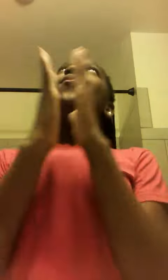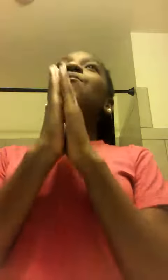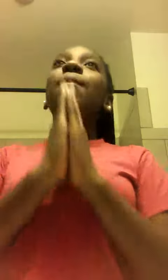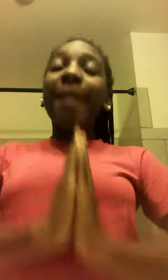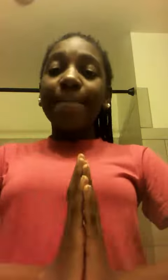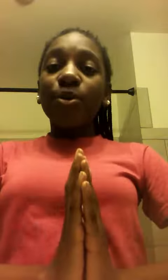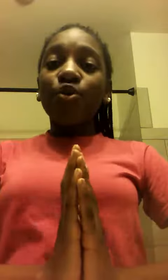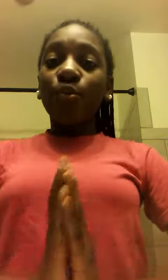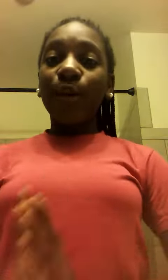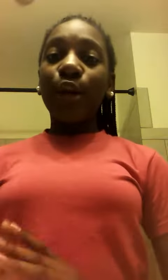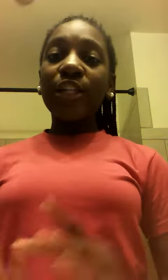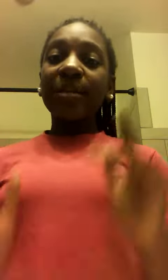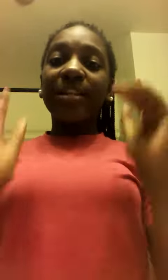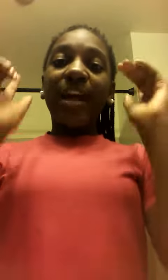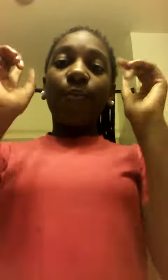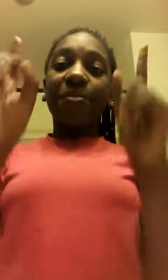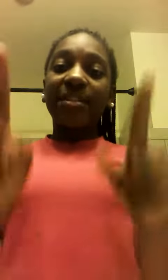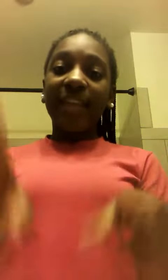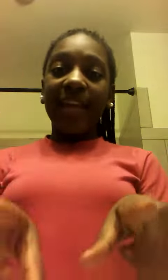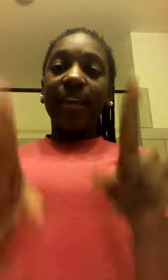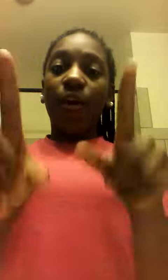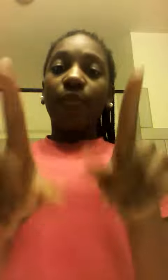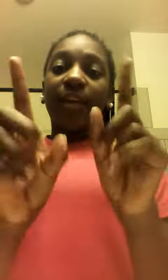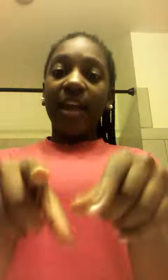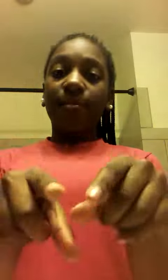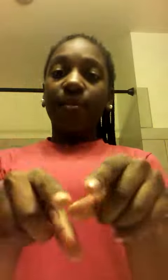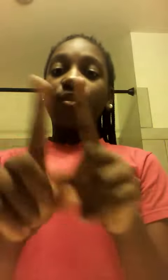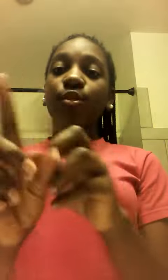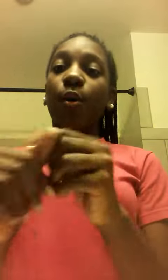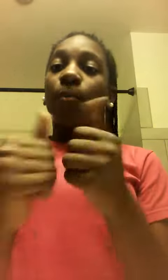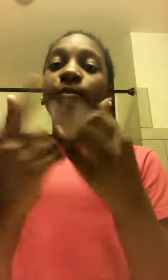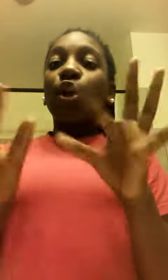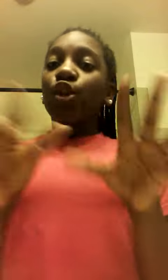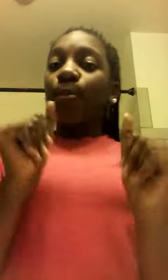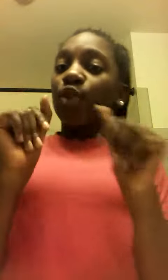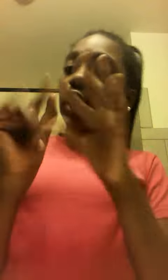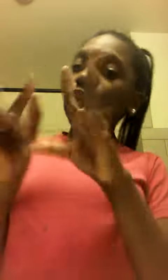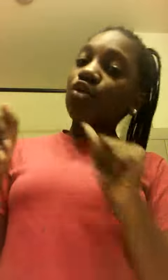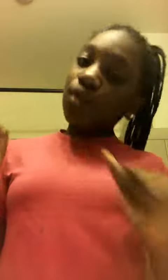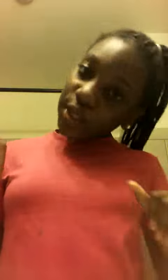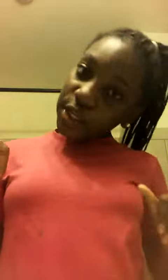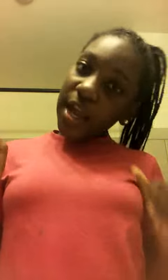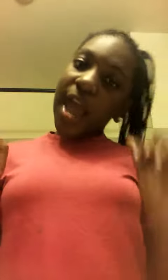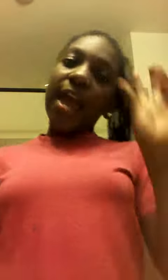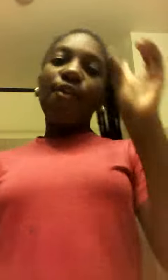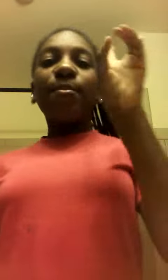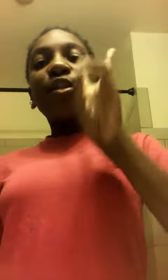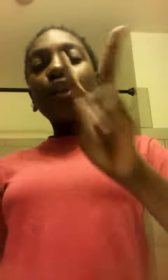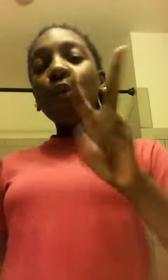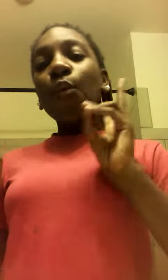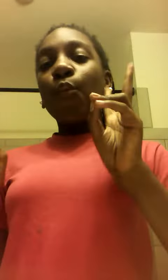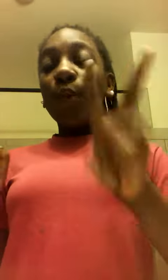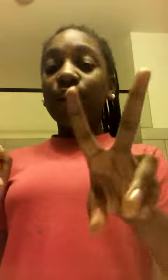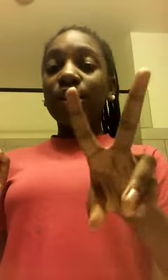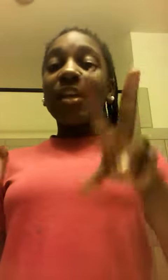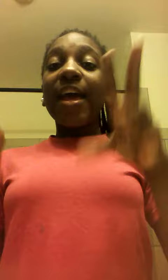will remember who the winner is because I will say it on the camera. So don't be trying to get tricky. It will be 2 winners.